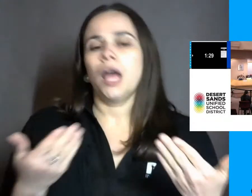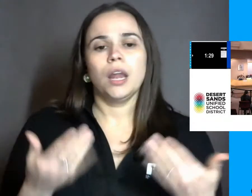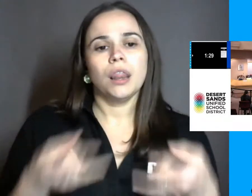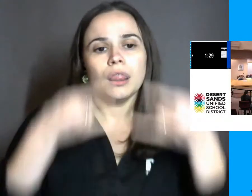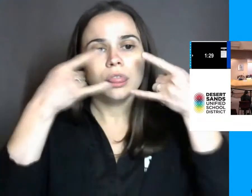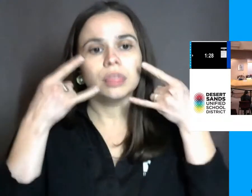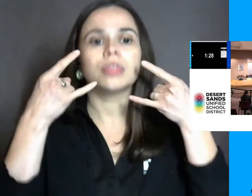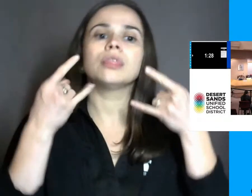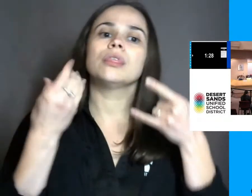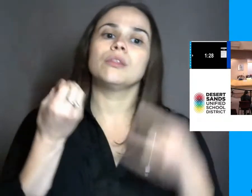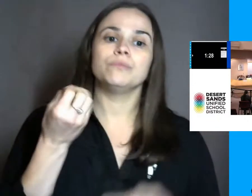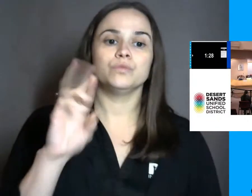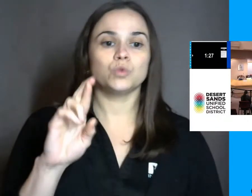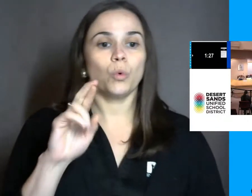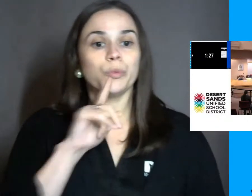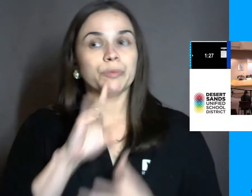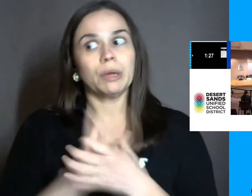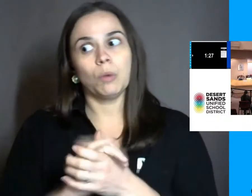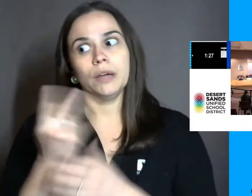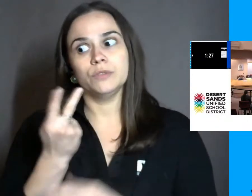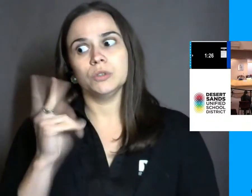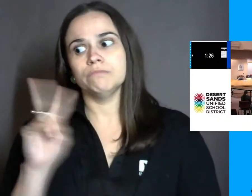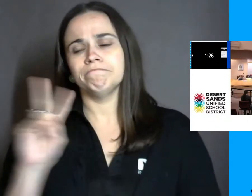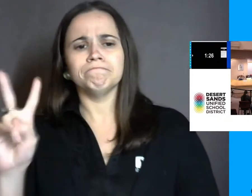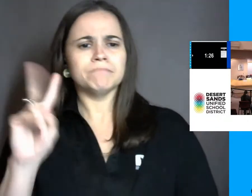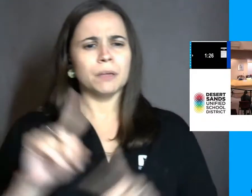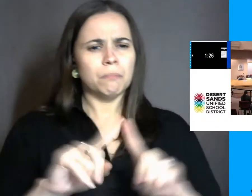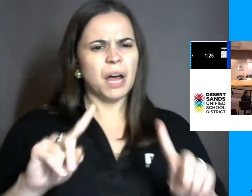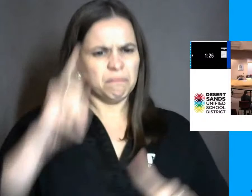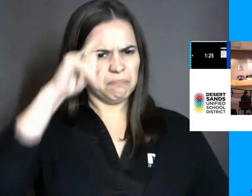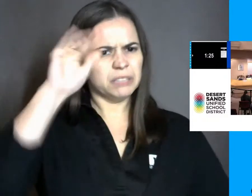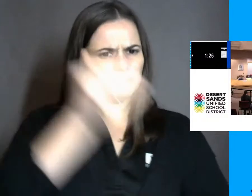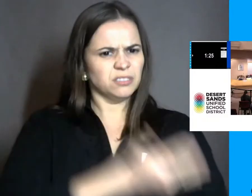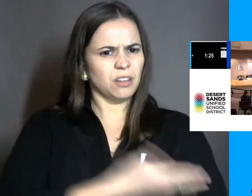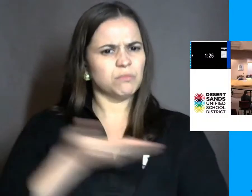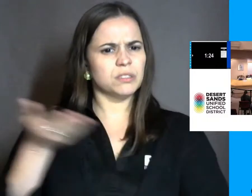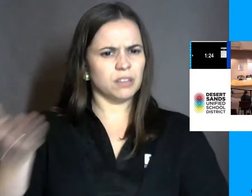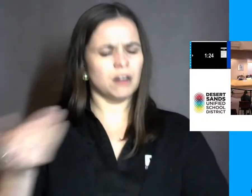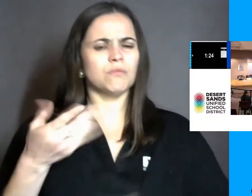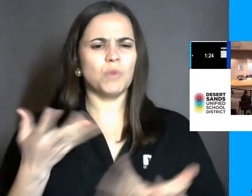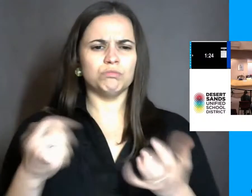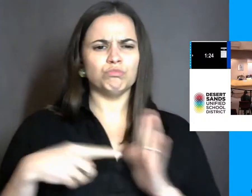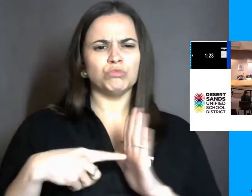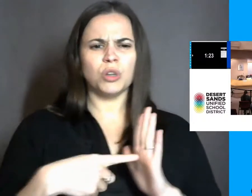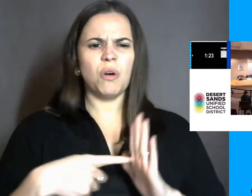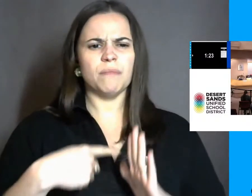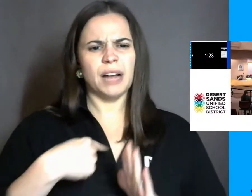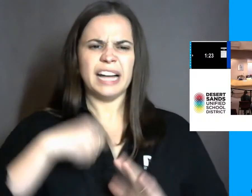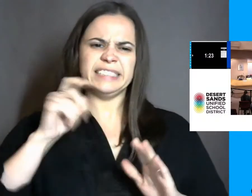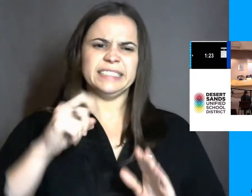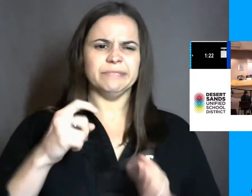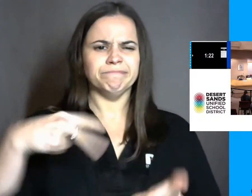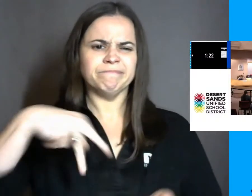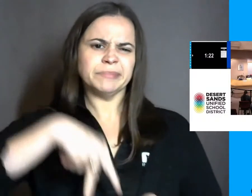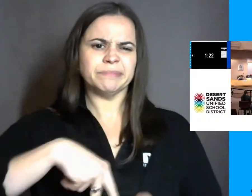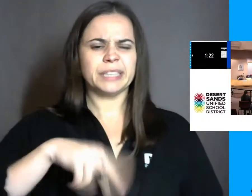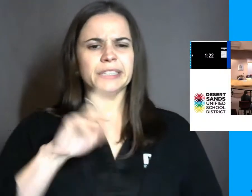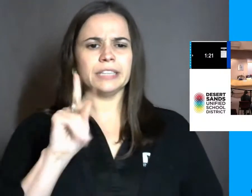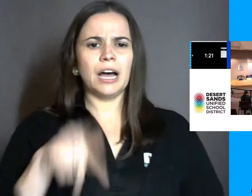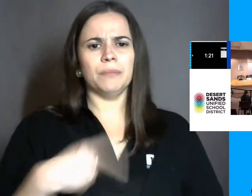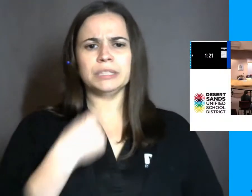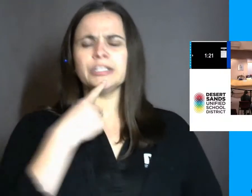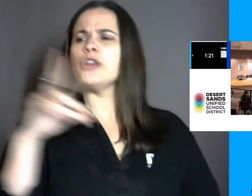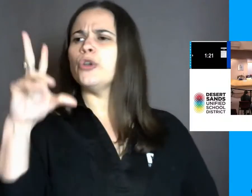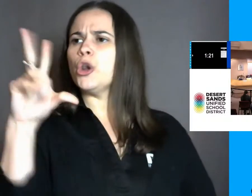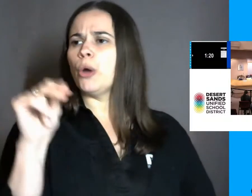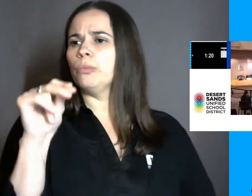since it was just my son and I thought it was important for him to see me take a stand of this crap. I told the manager that we're not leaving until we're done with the coins that we'd purchased, and